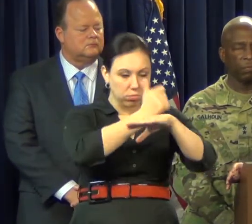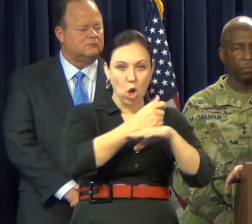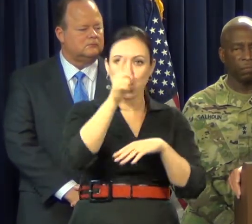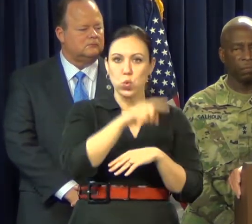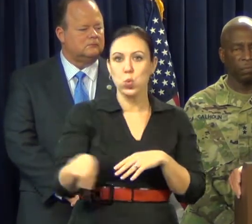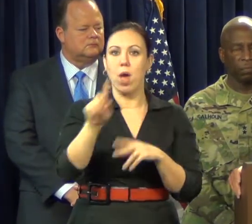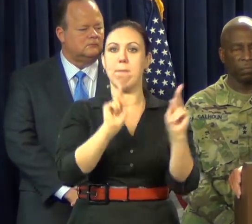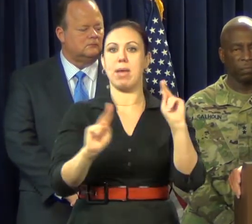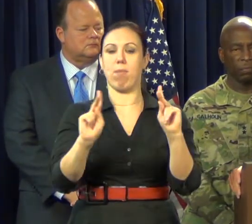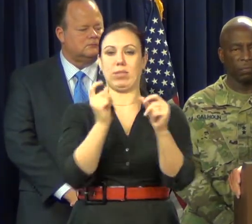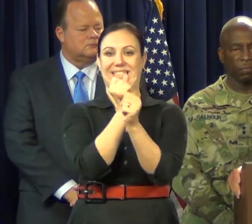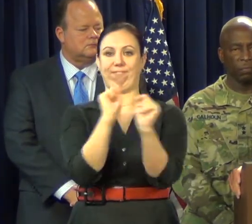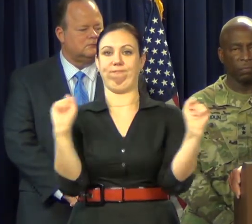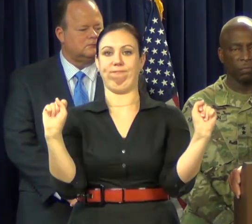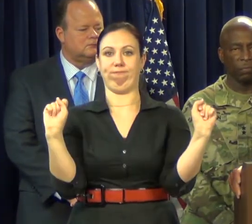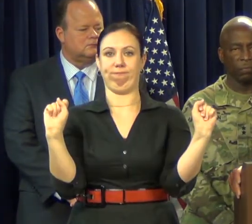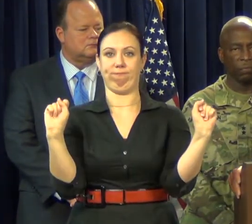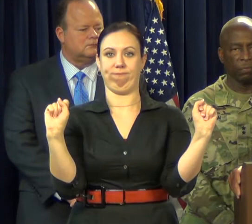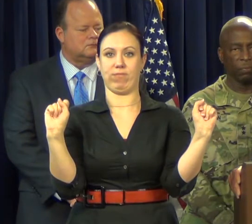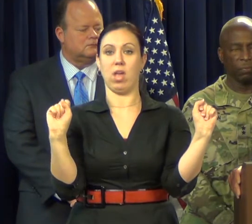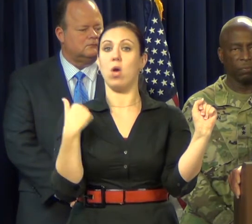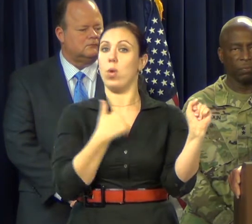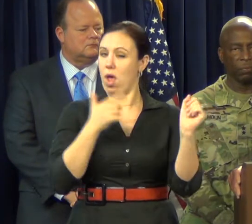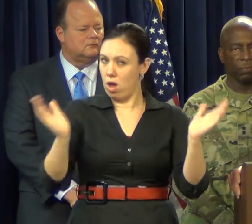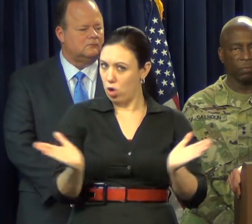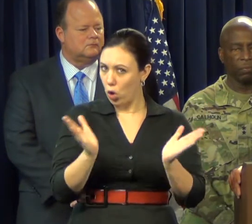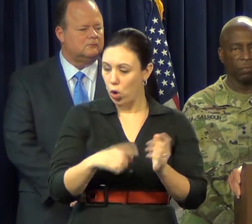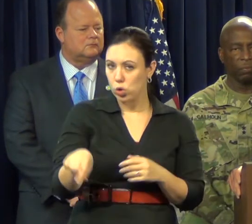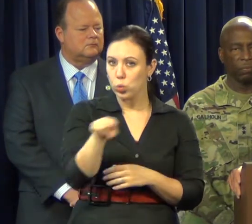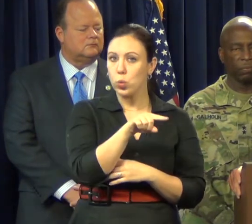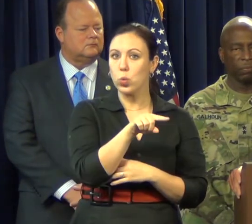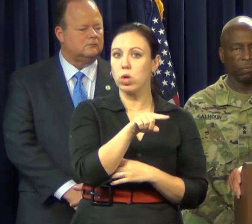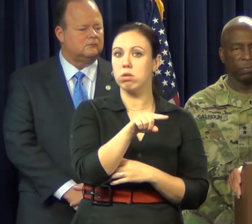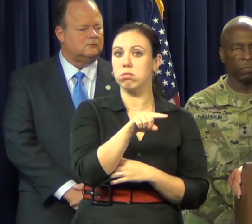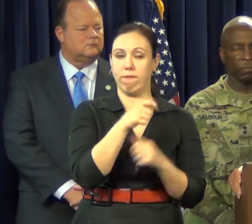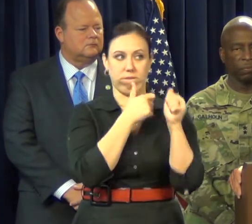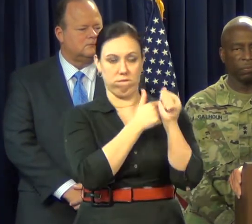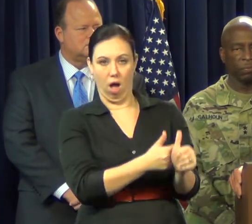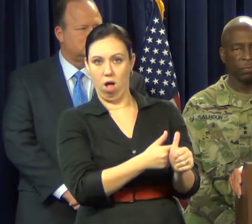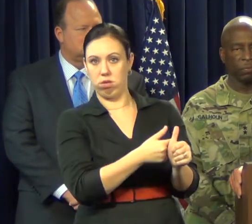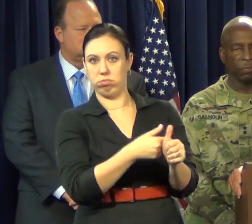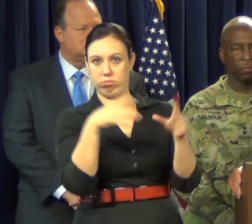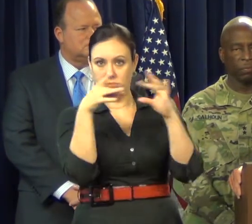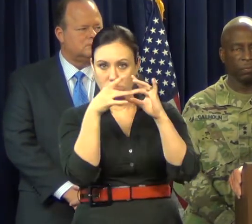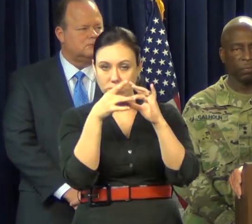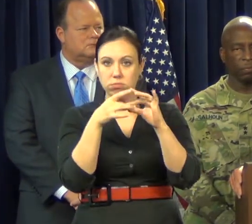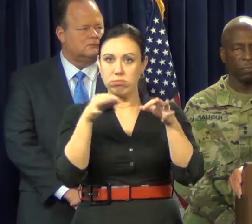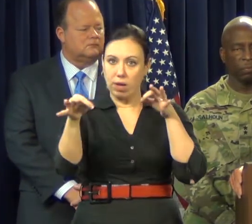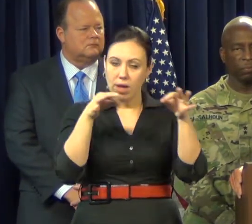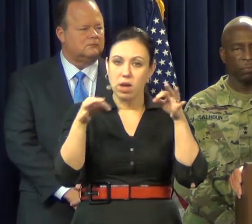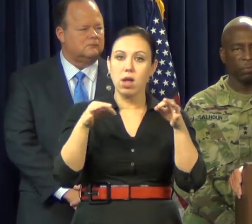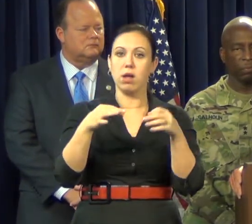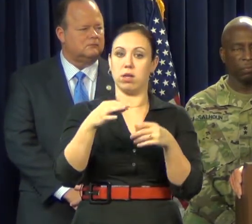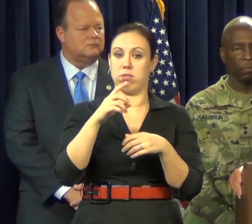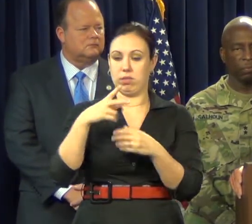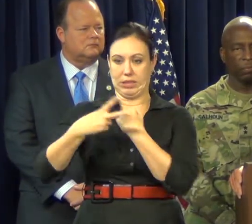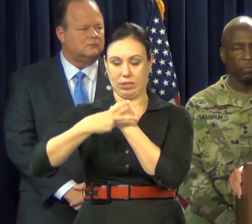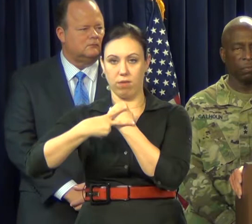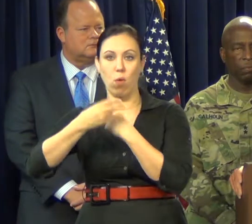of Jacksonville, are safe. We just encourage you to do what the governor said and make sure that you've got food and